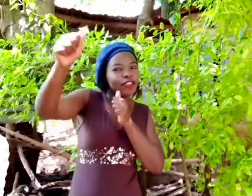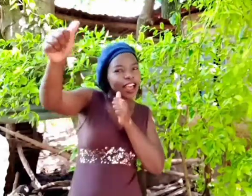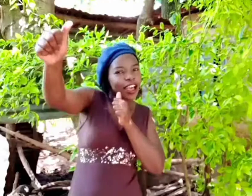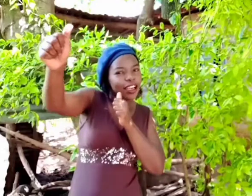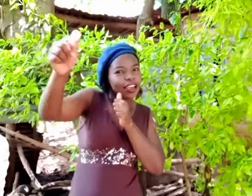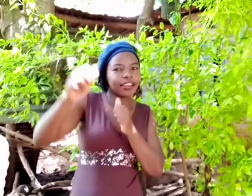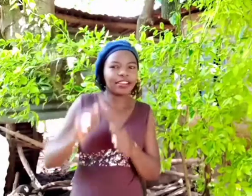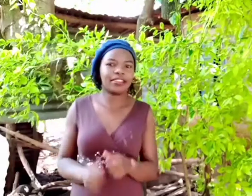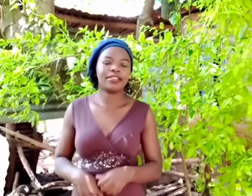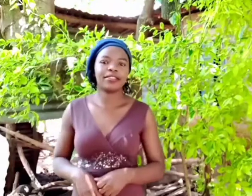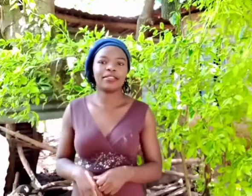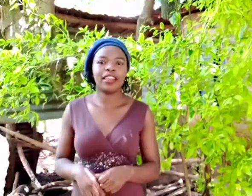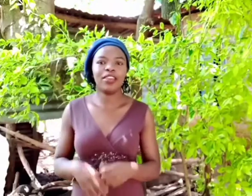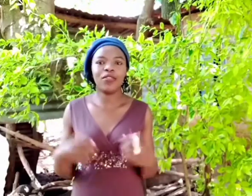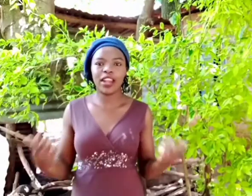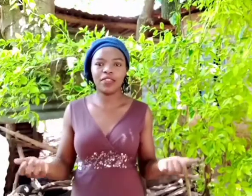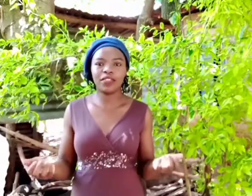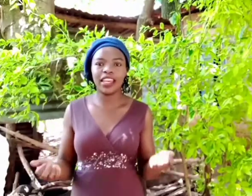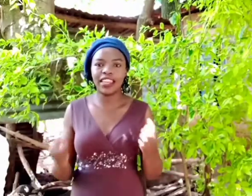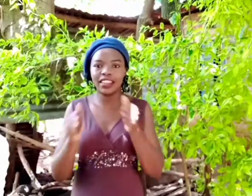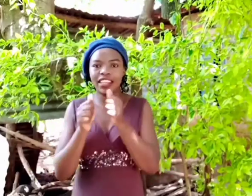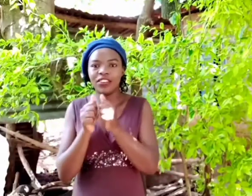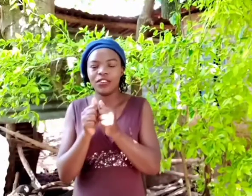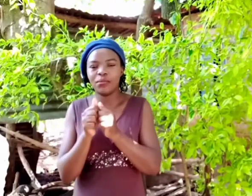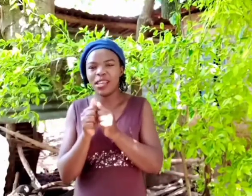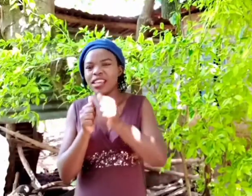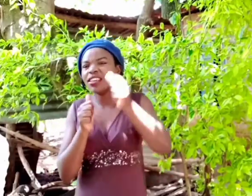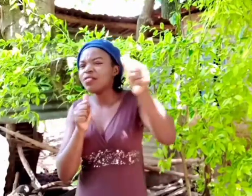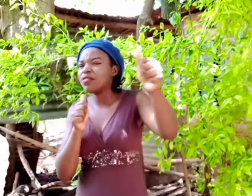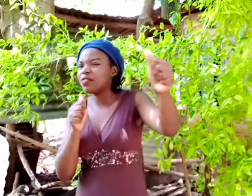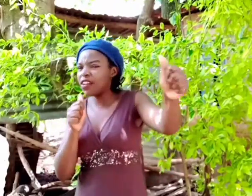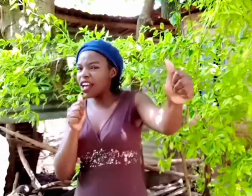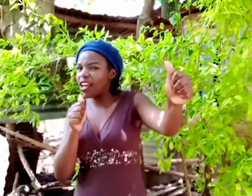Far. If you are left-handed, then it will be far.